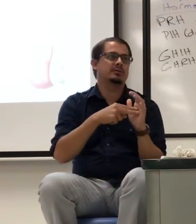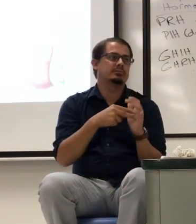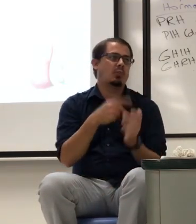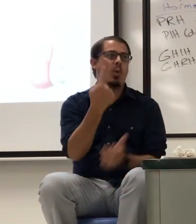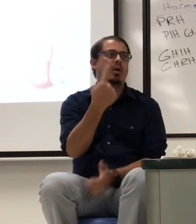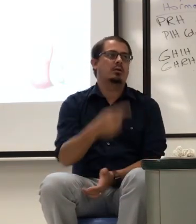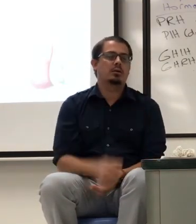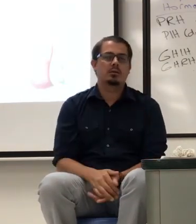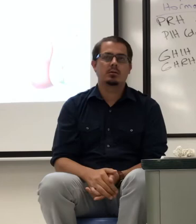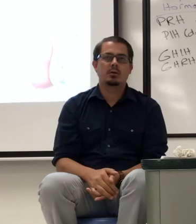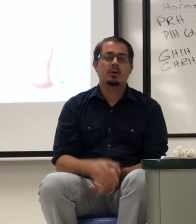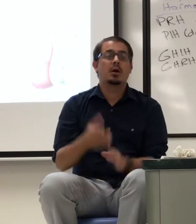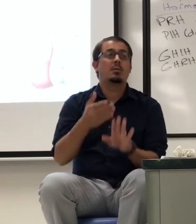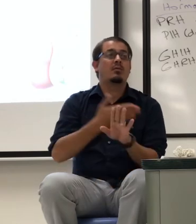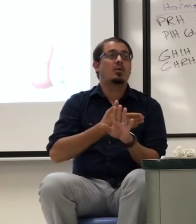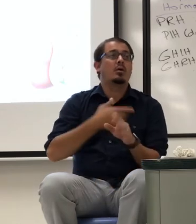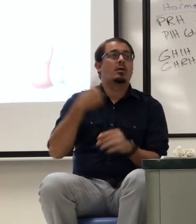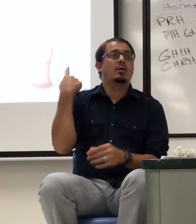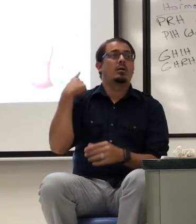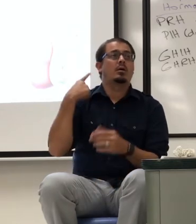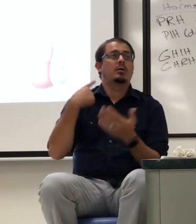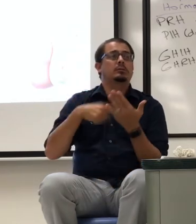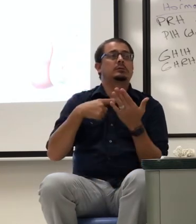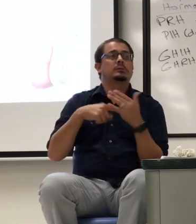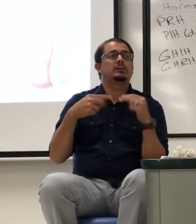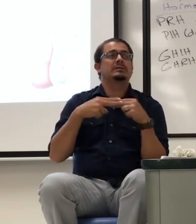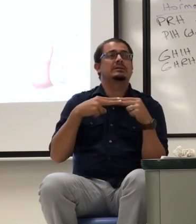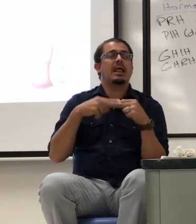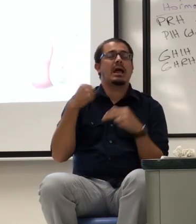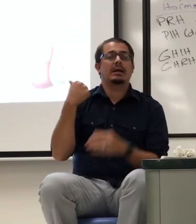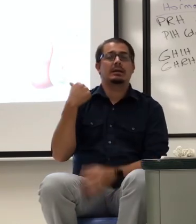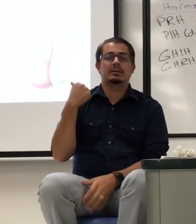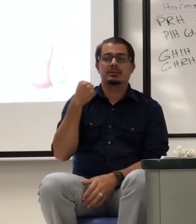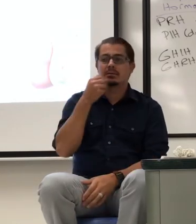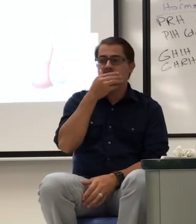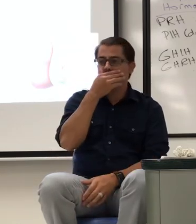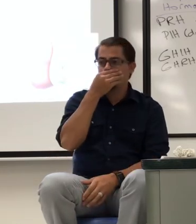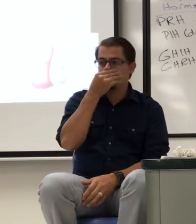you. You know, before I go through these, the slides that look like this,